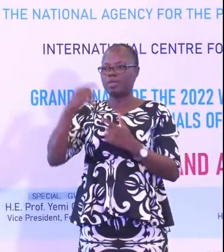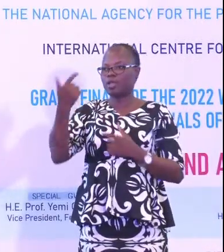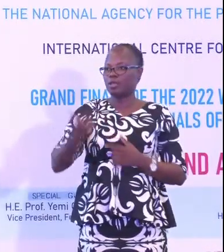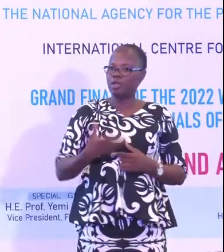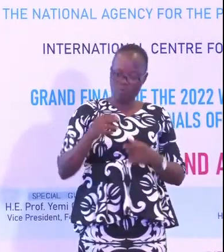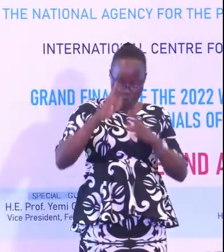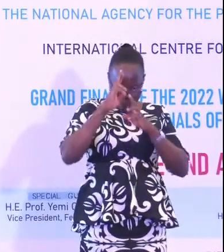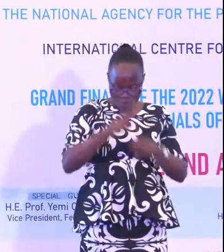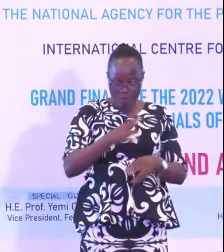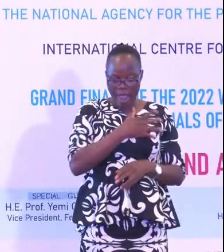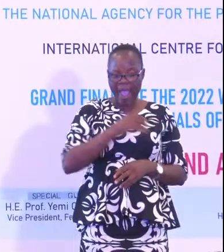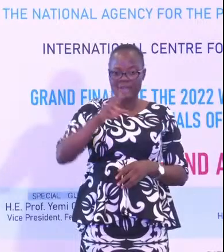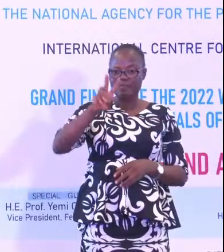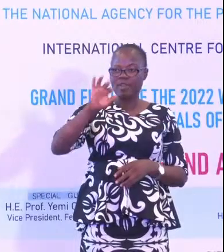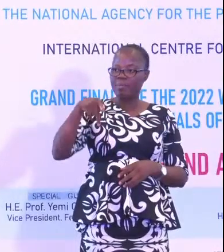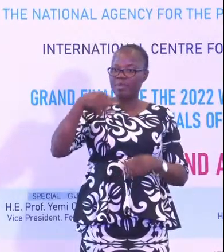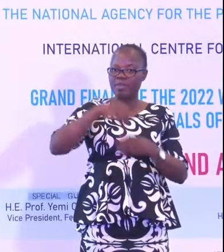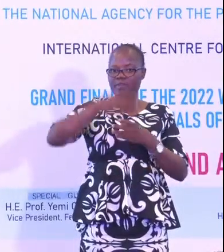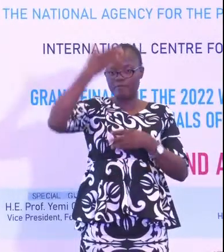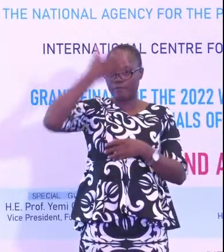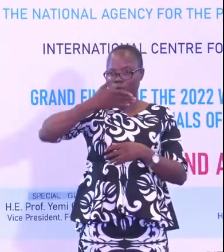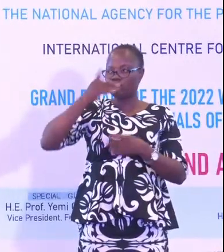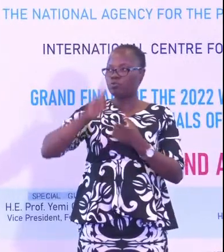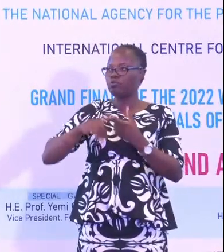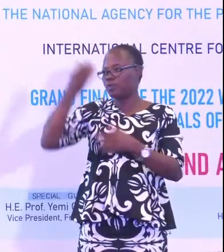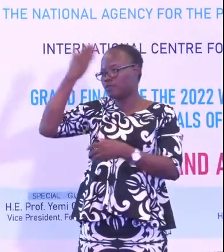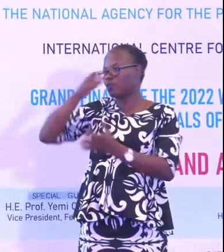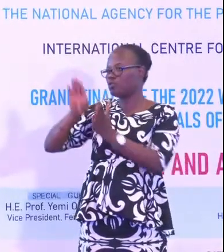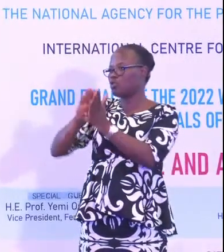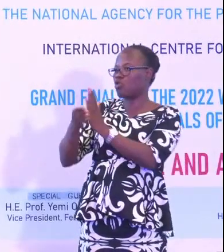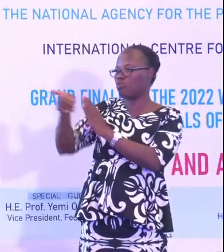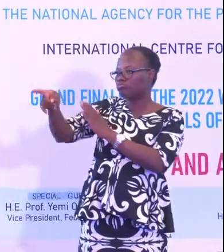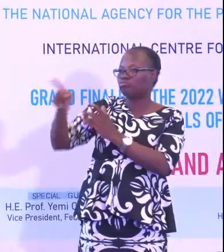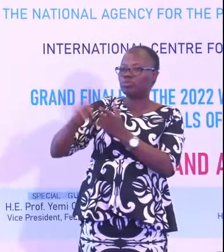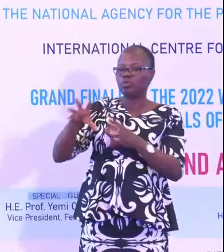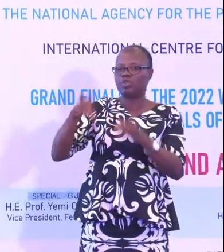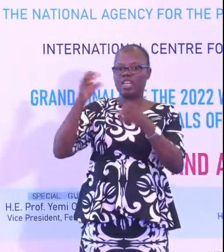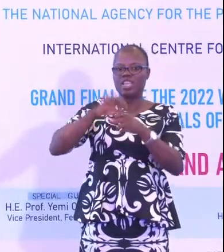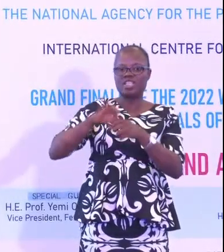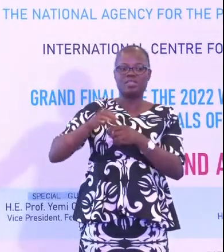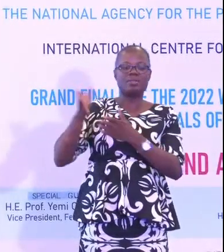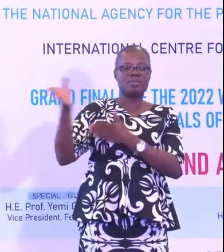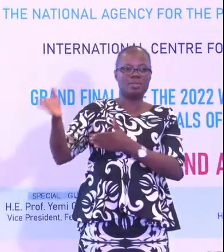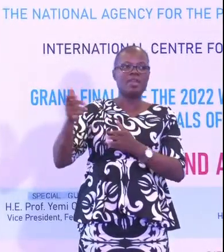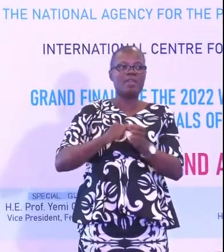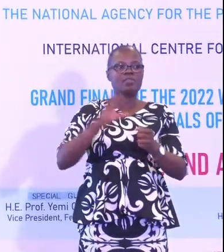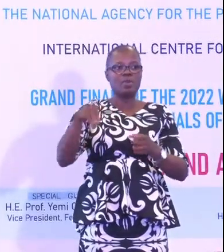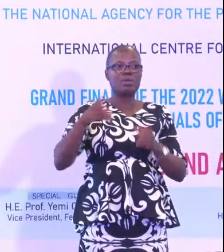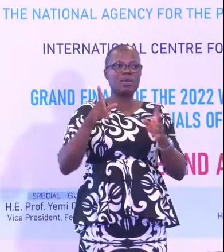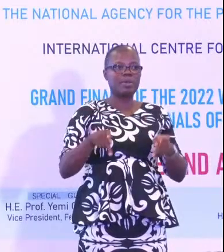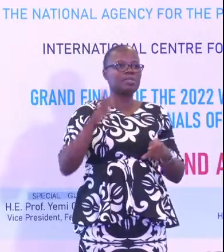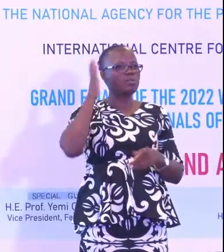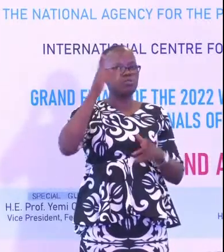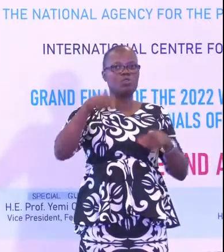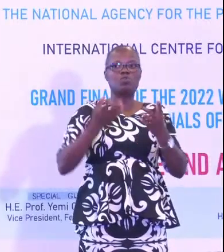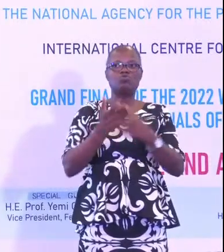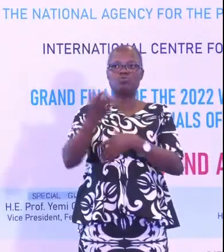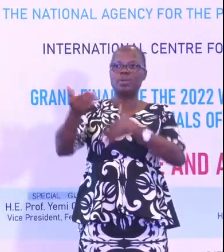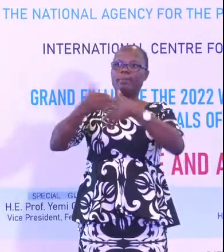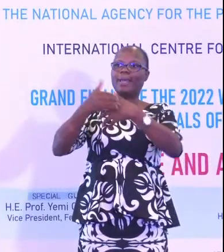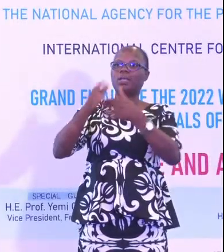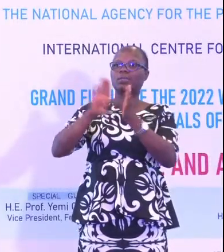and the VIP is in front through this front door to take tea at the foyer. Every other person will go through the back